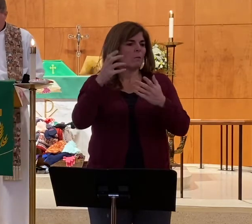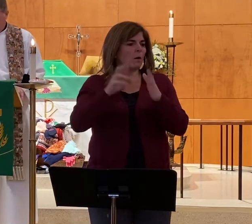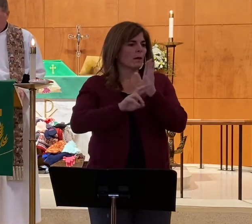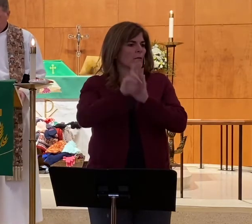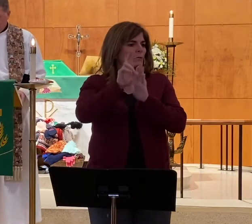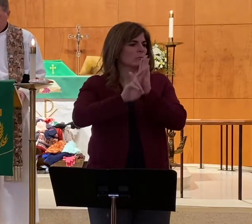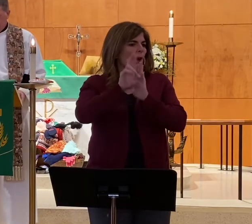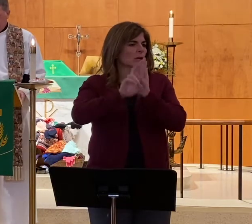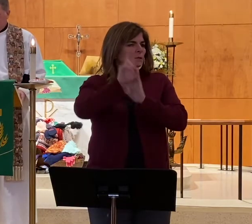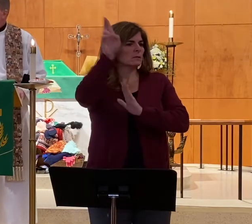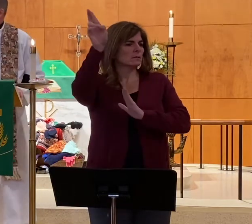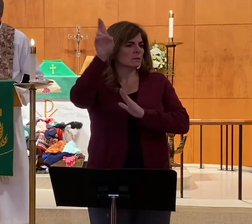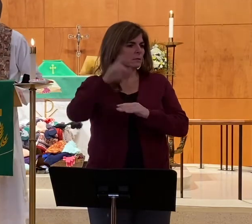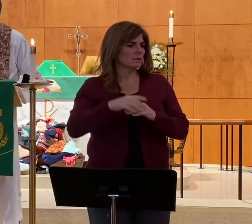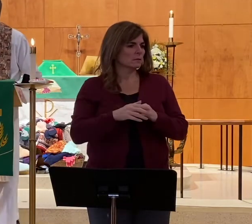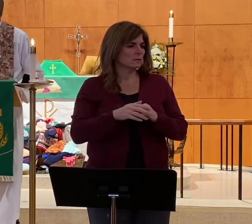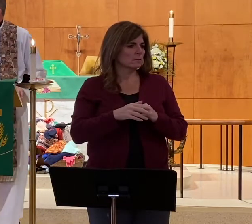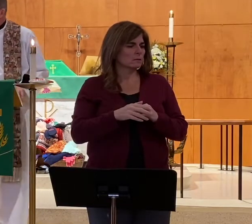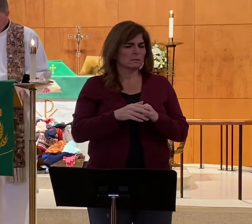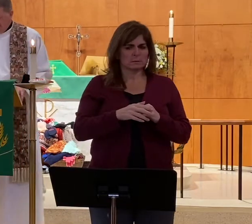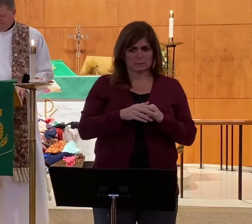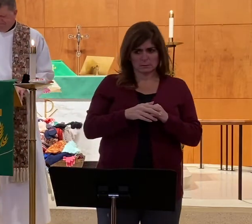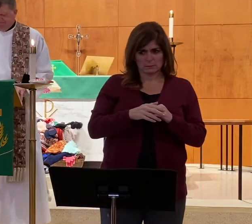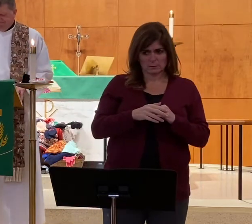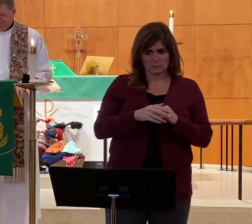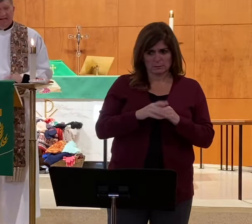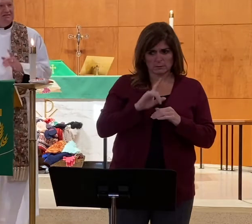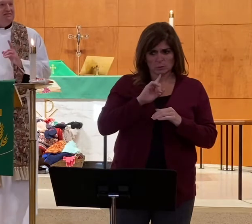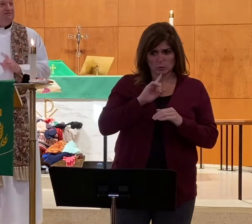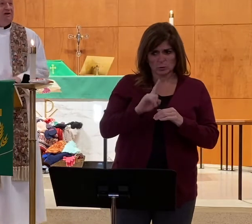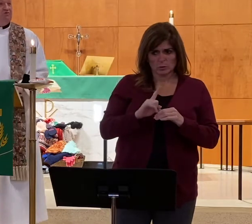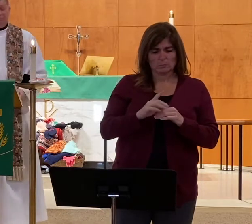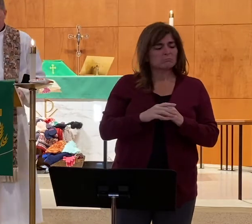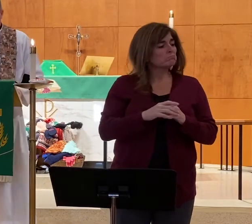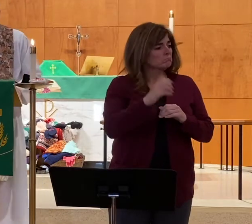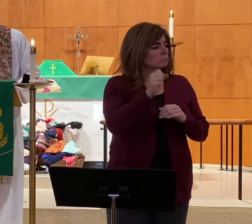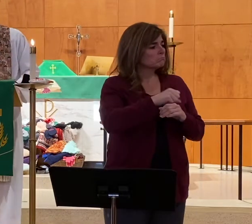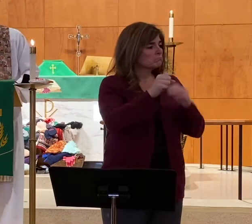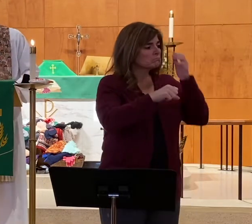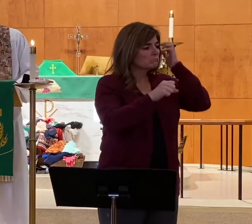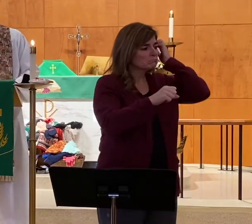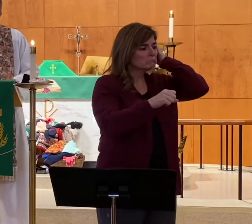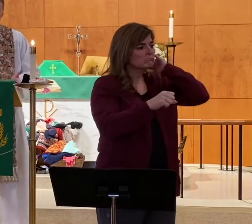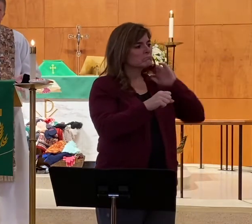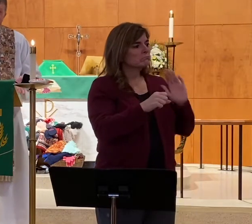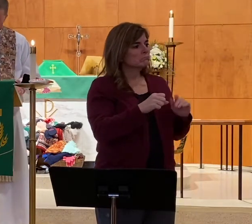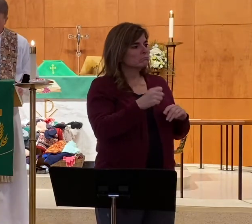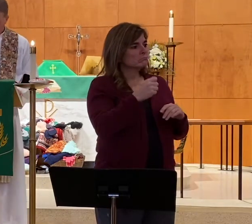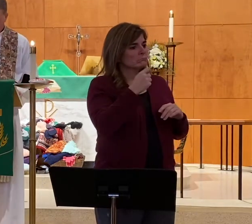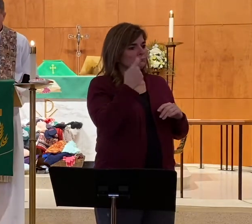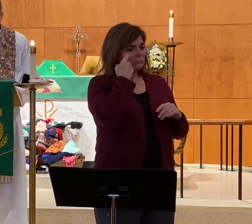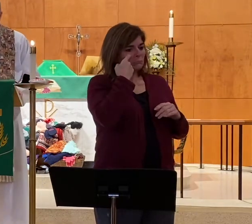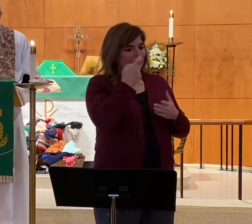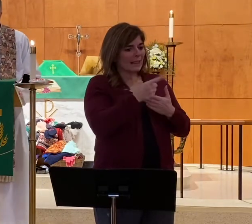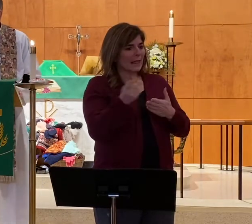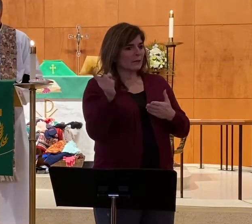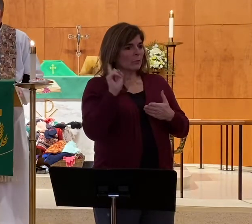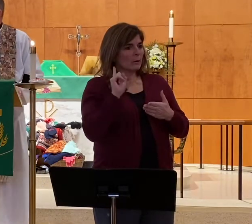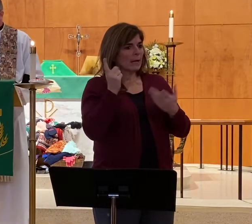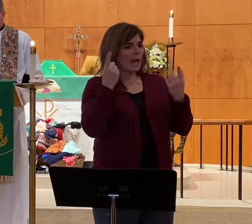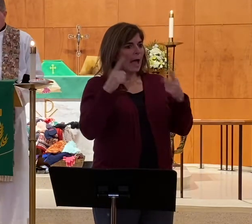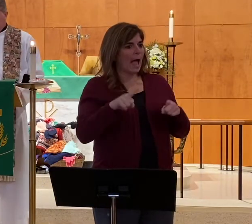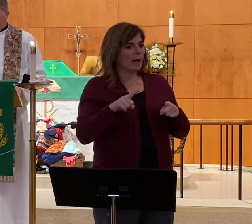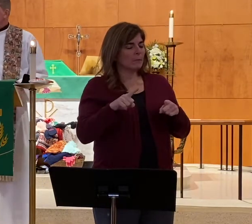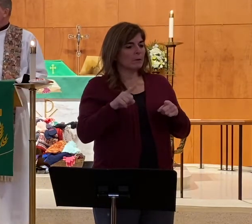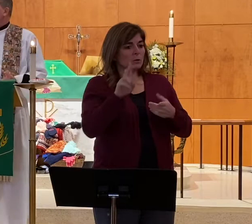astronaut." "Is that right?" his friend asked. "Yes," the father replied. "I just found out last week when I called up